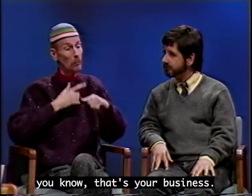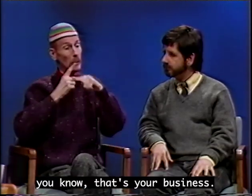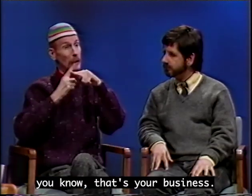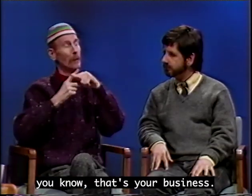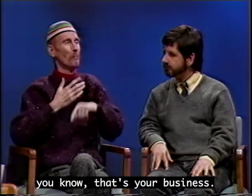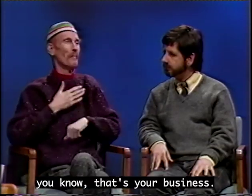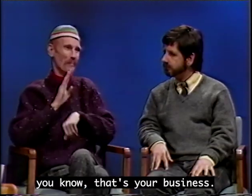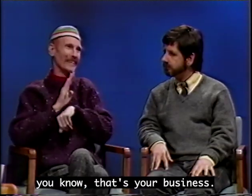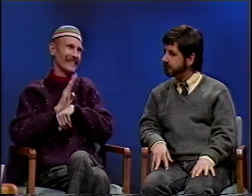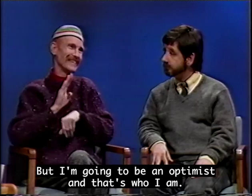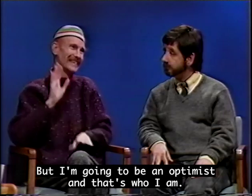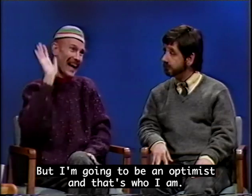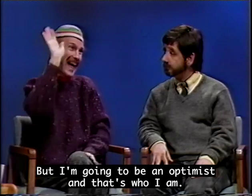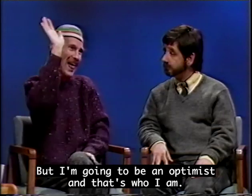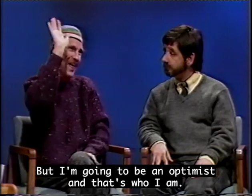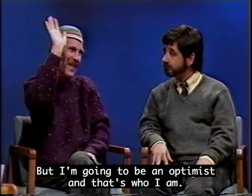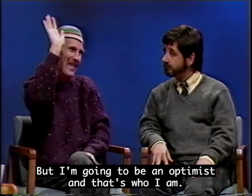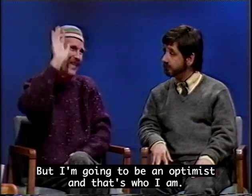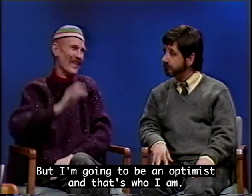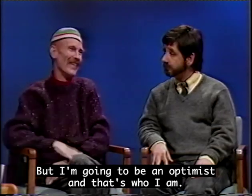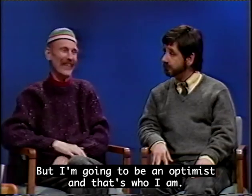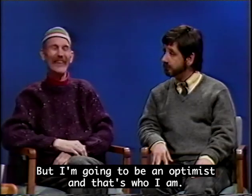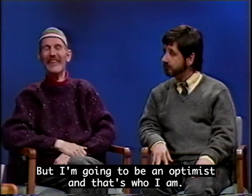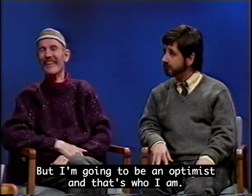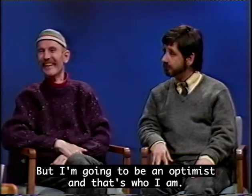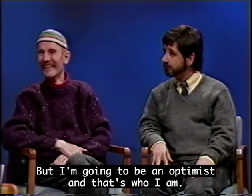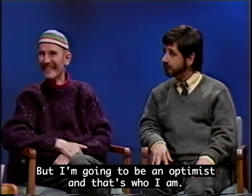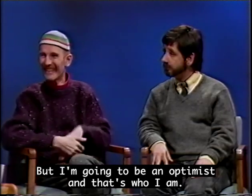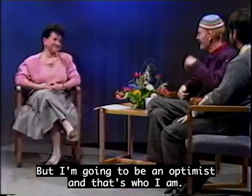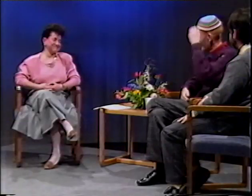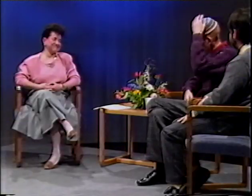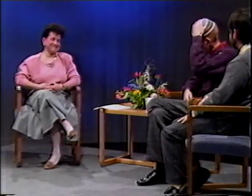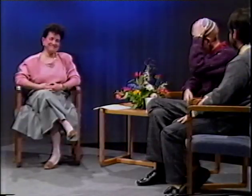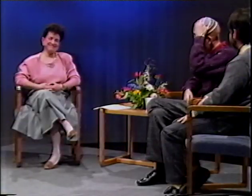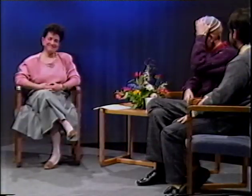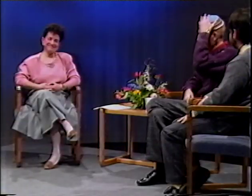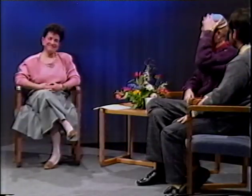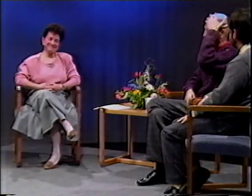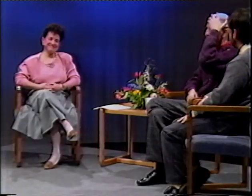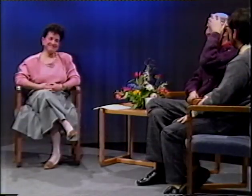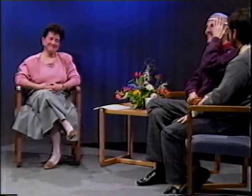your business. But I'm going to be an optimist. And that's who I am.